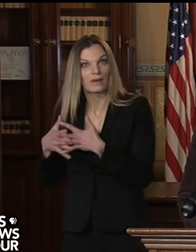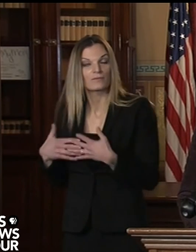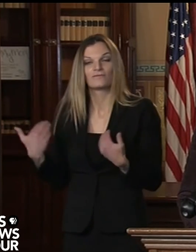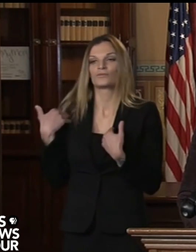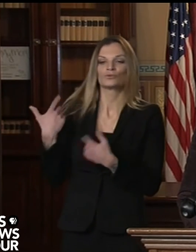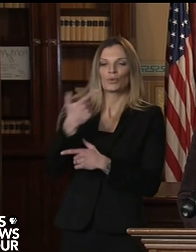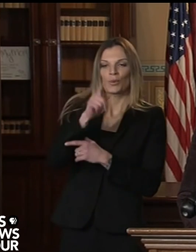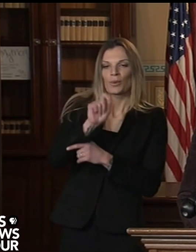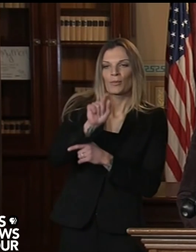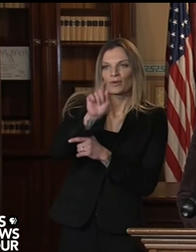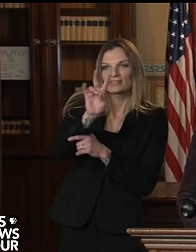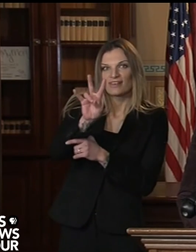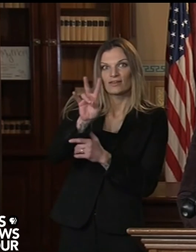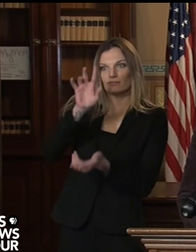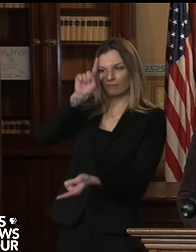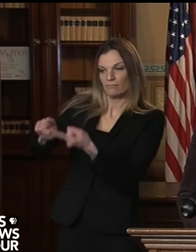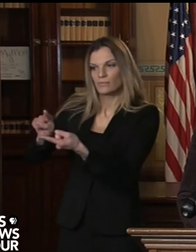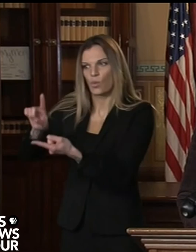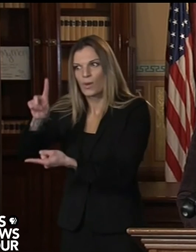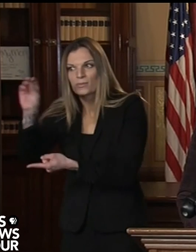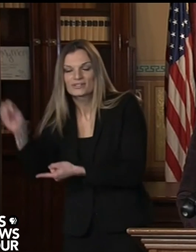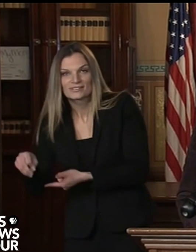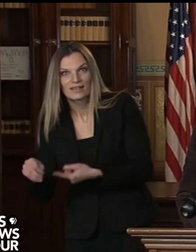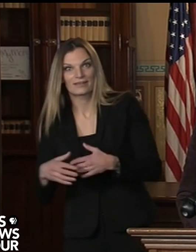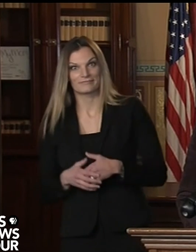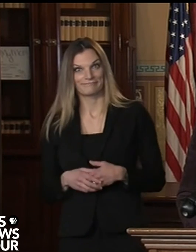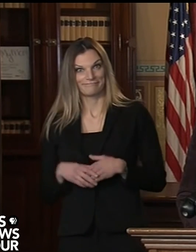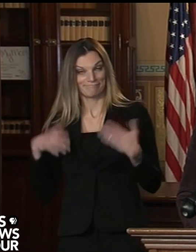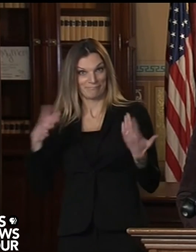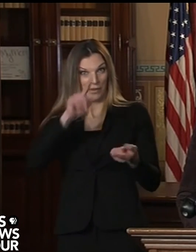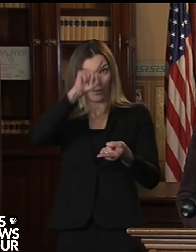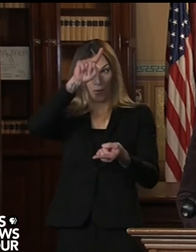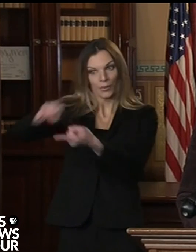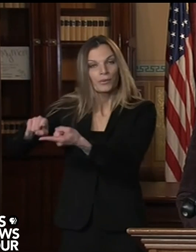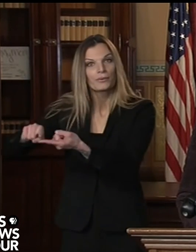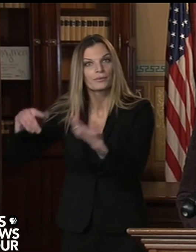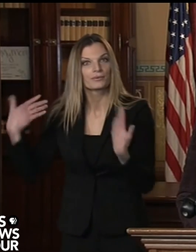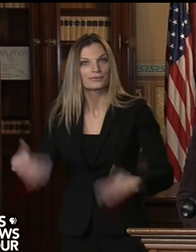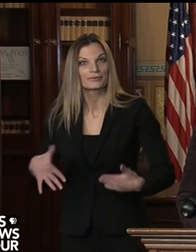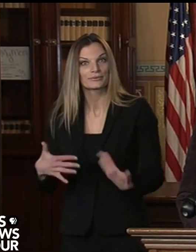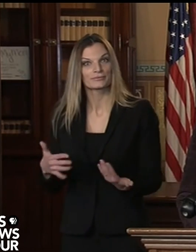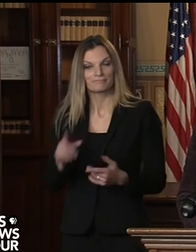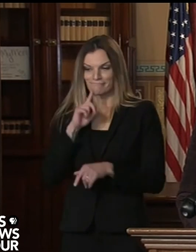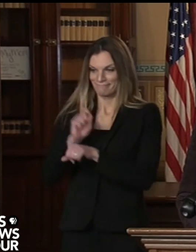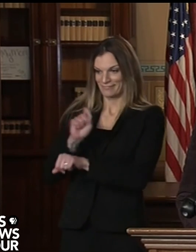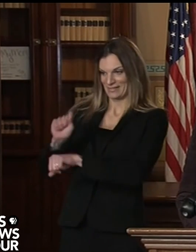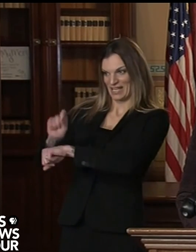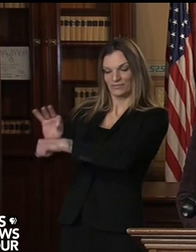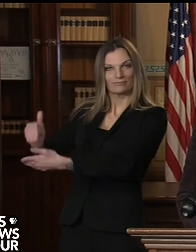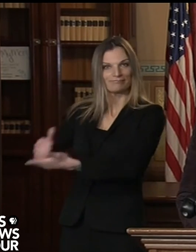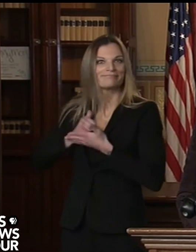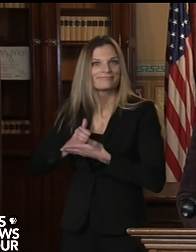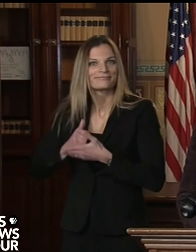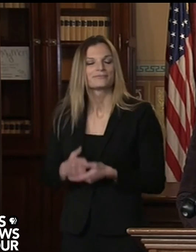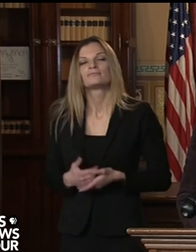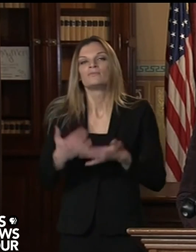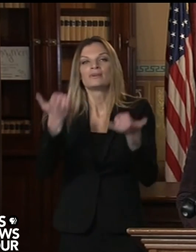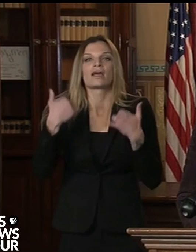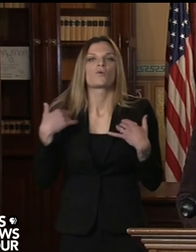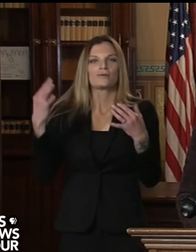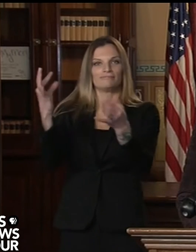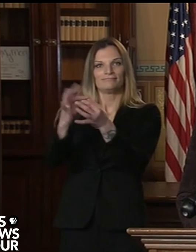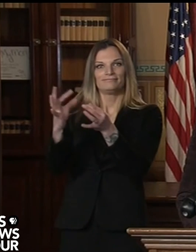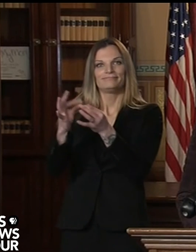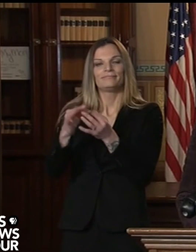21.7 to 1. Today, we are announcing the findings and goals outlined in the task force's